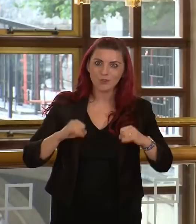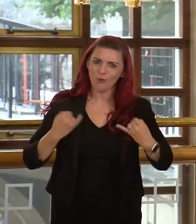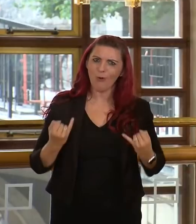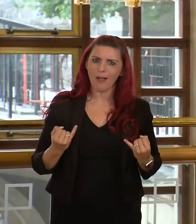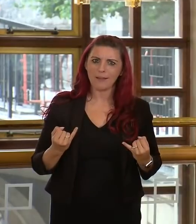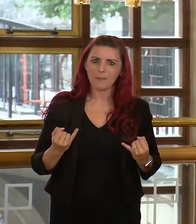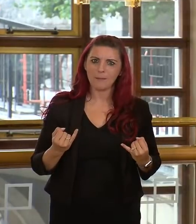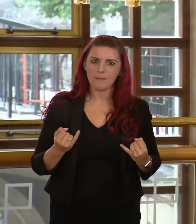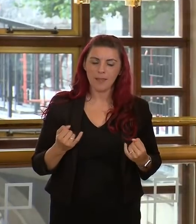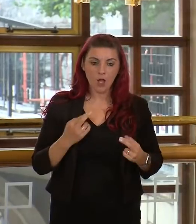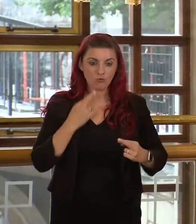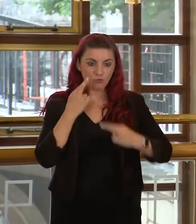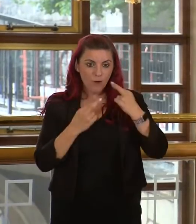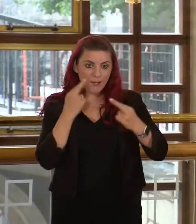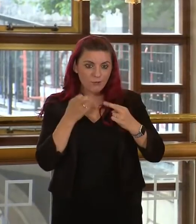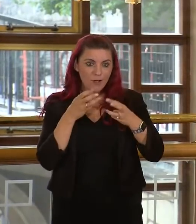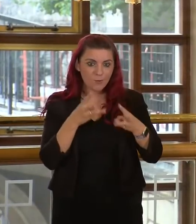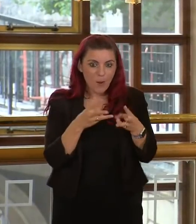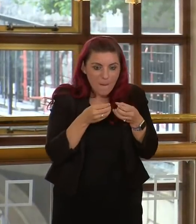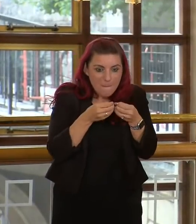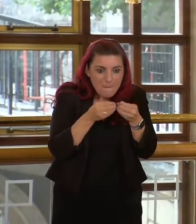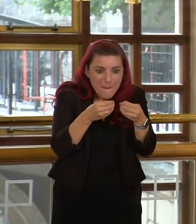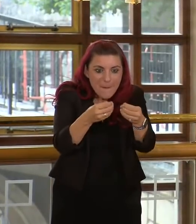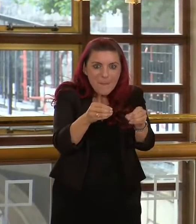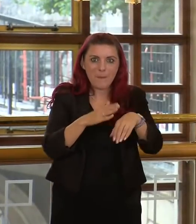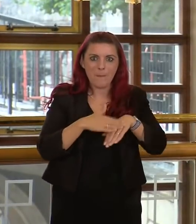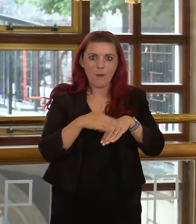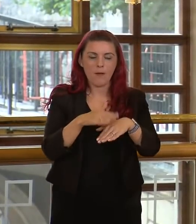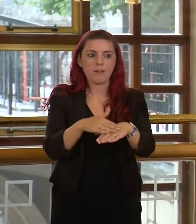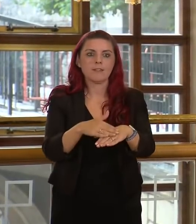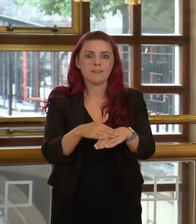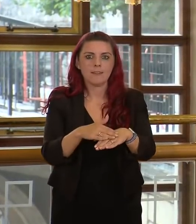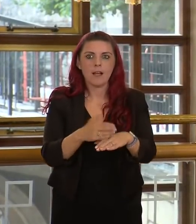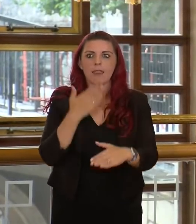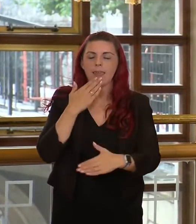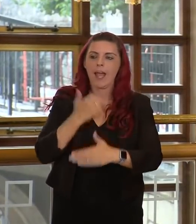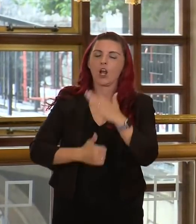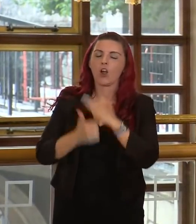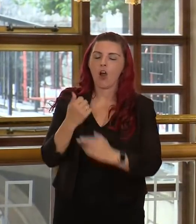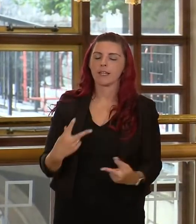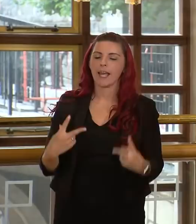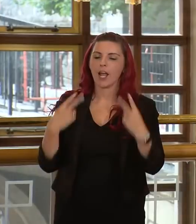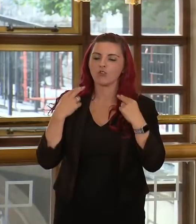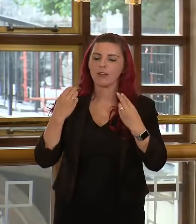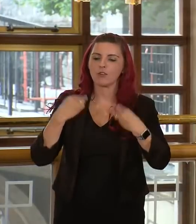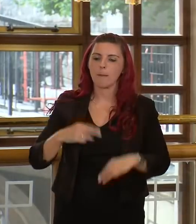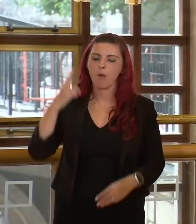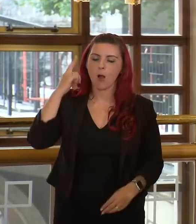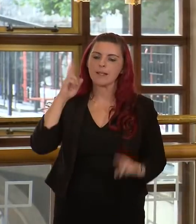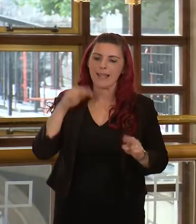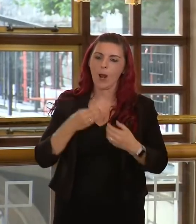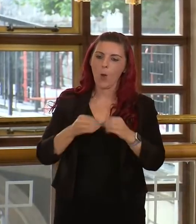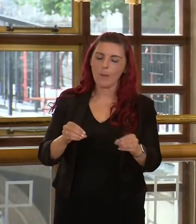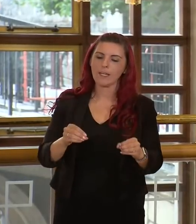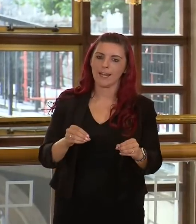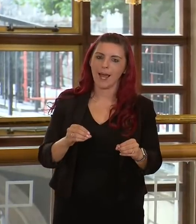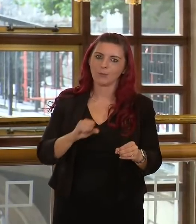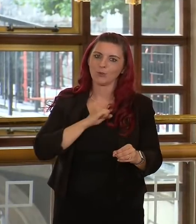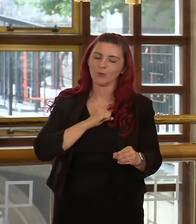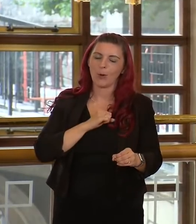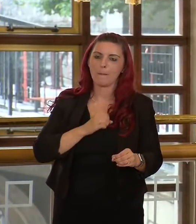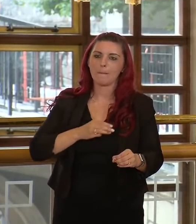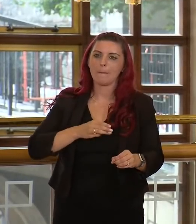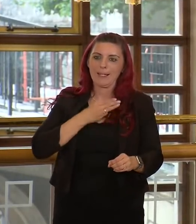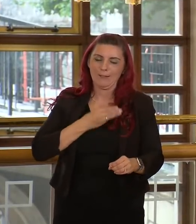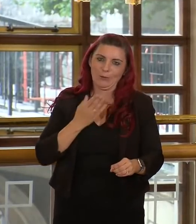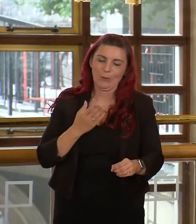welcome in customers, sports can recommence, and thank God hairdressers and barbers can reopen. Many of the things that we may have